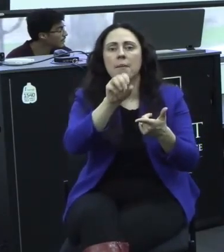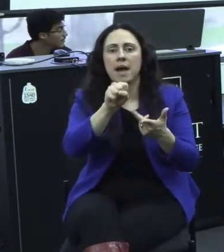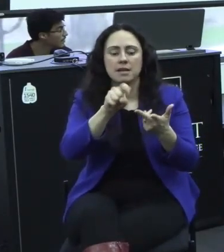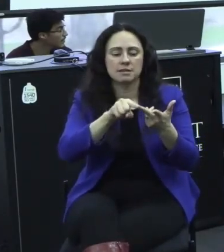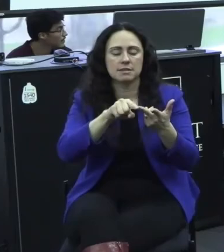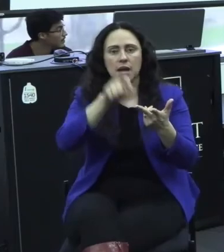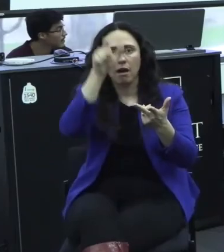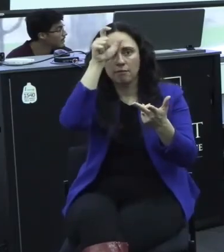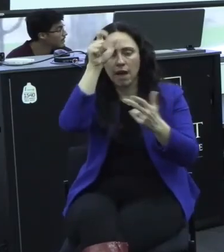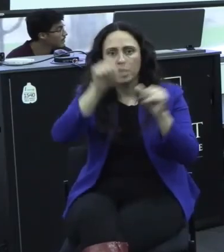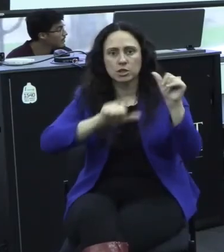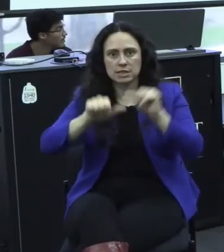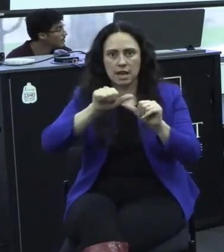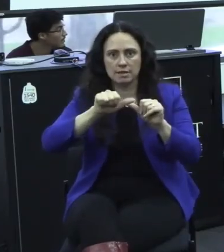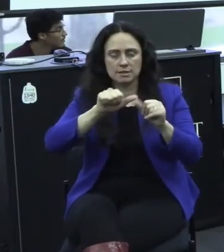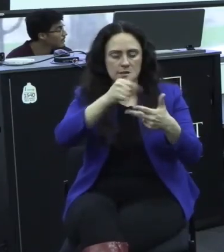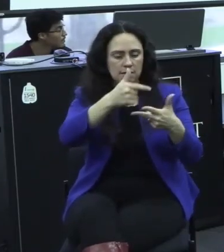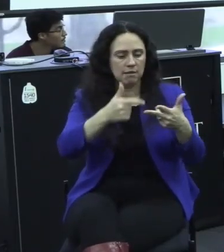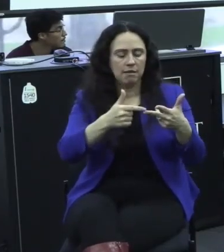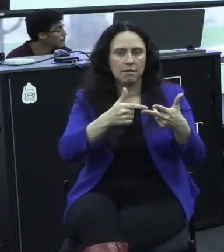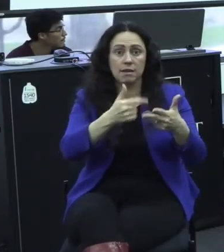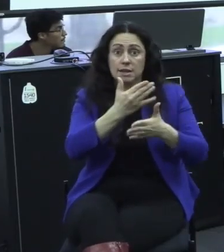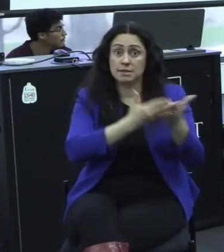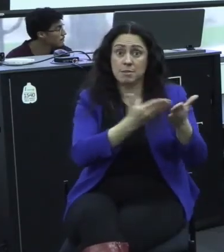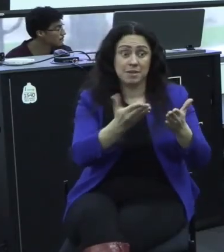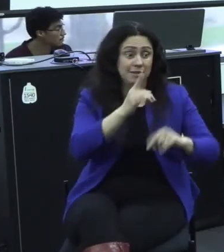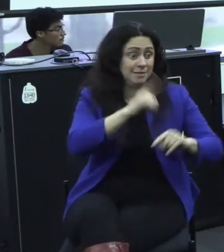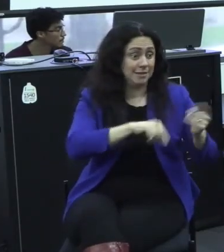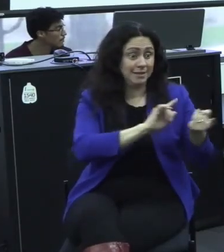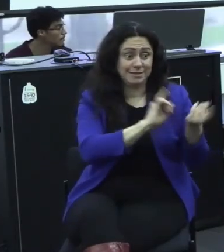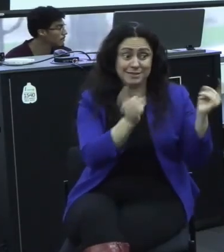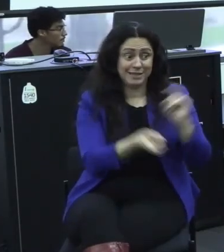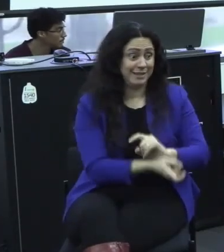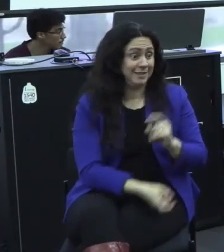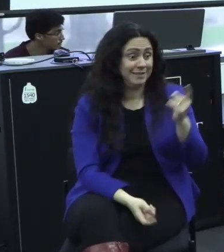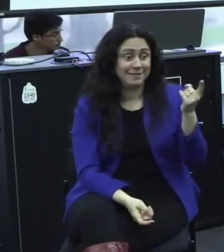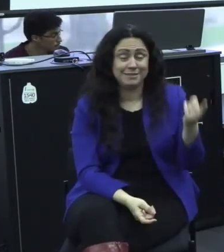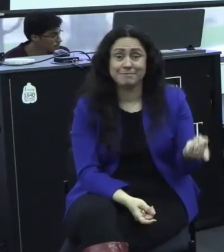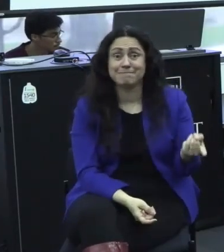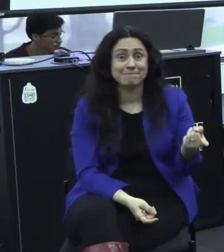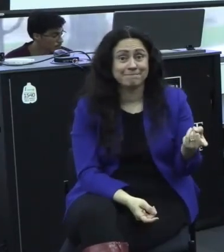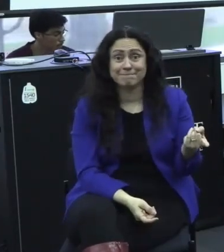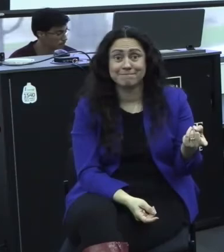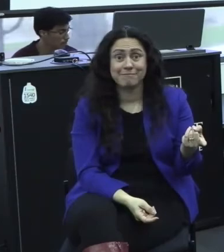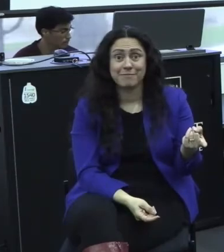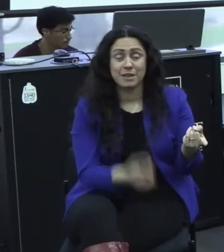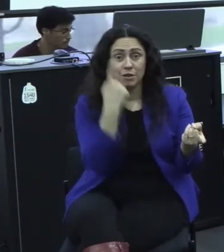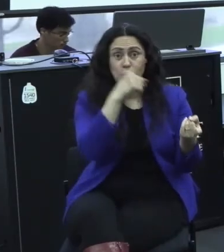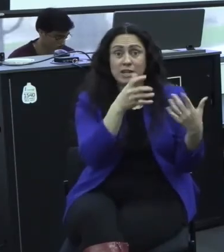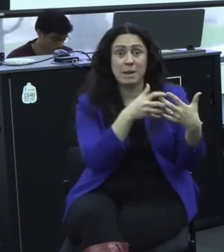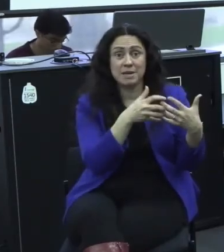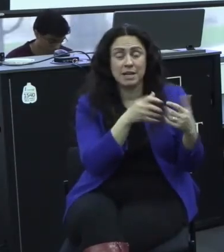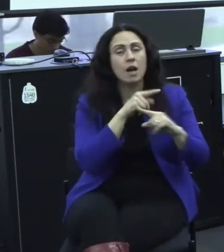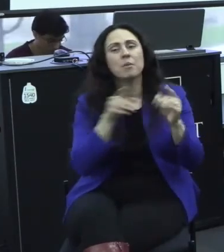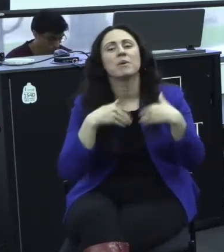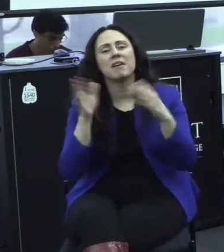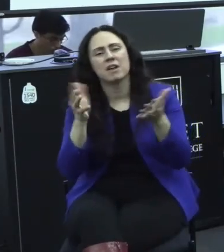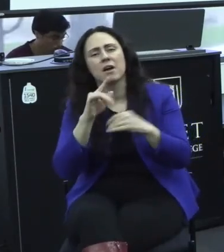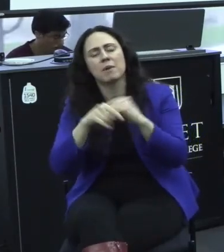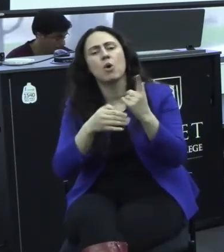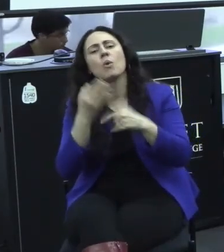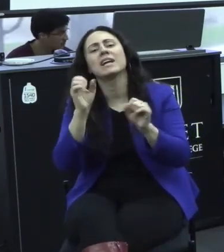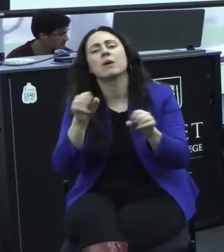fire science. Like, there are some things that we are not able to do the full level of a requested accommodation, but we have that conversation about what can